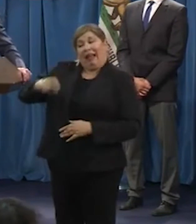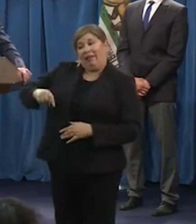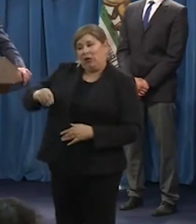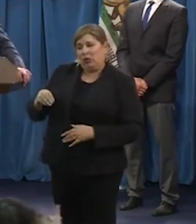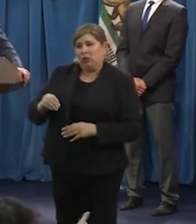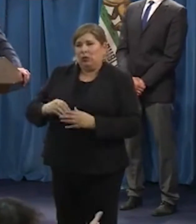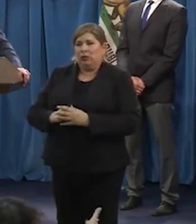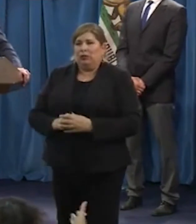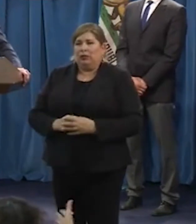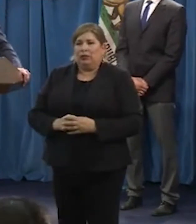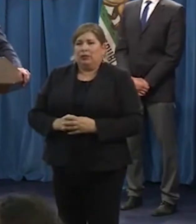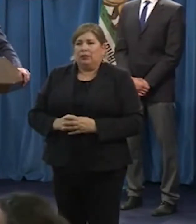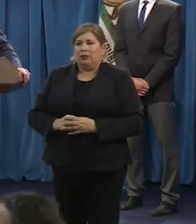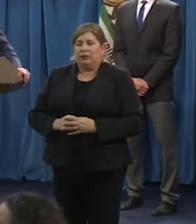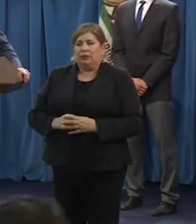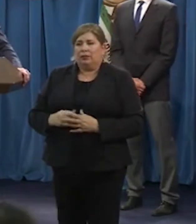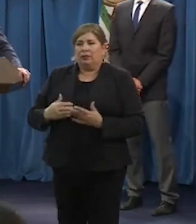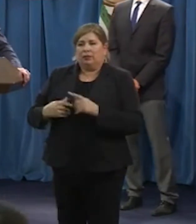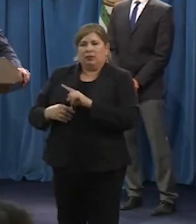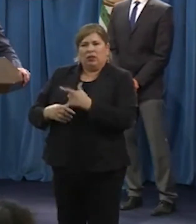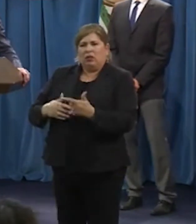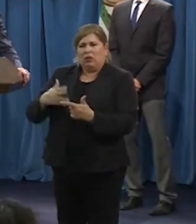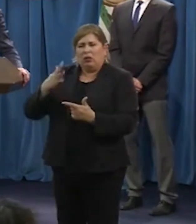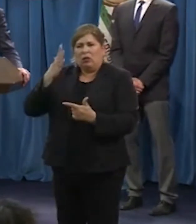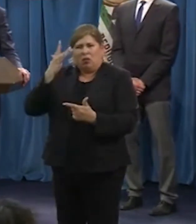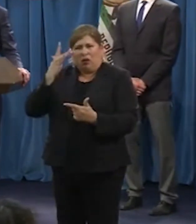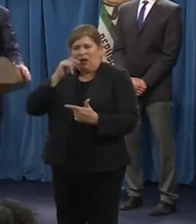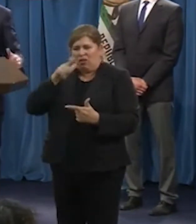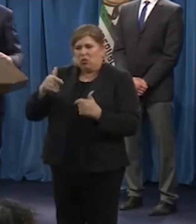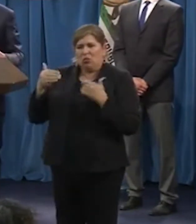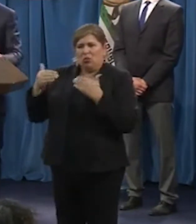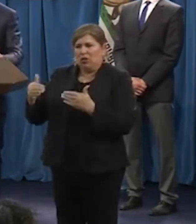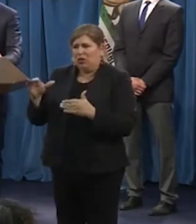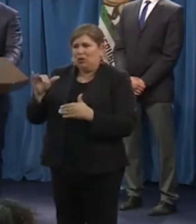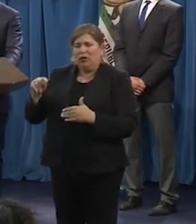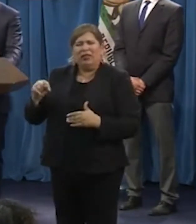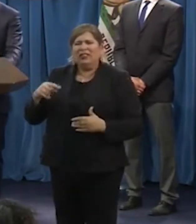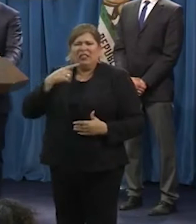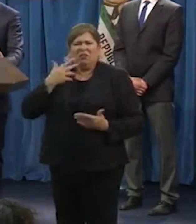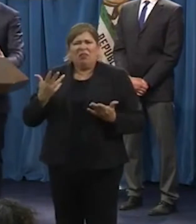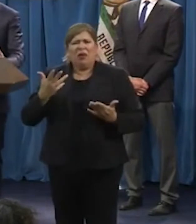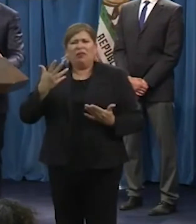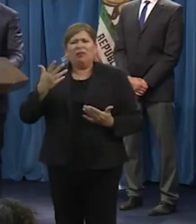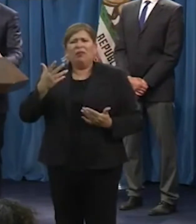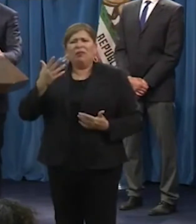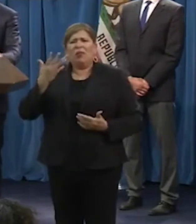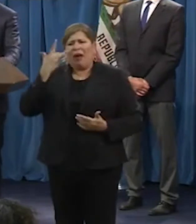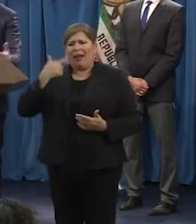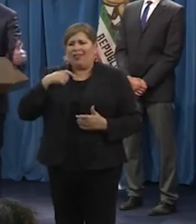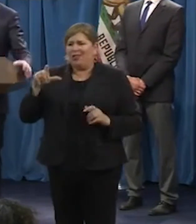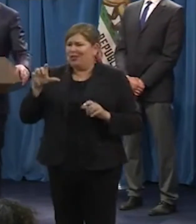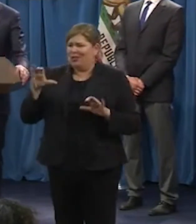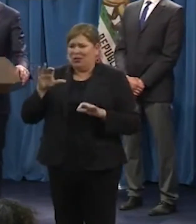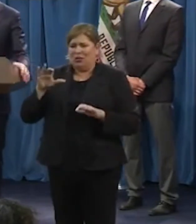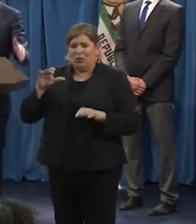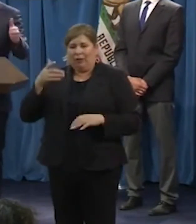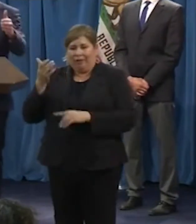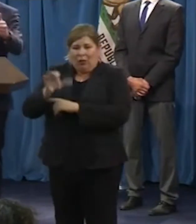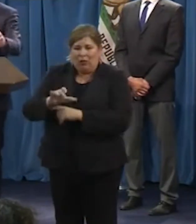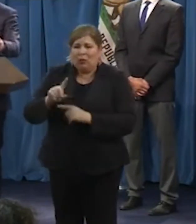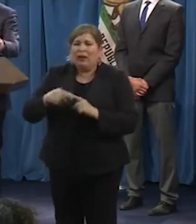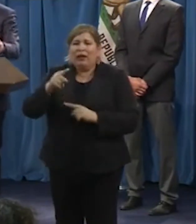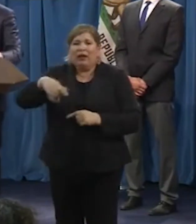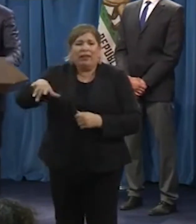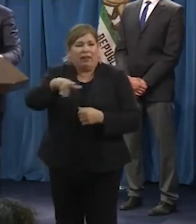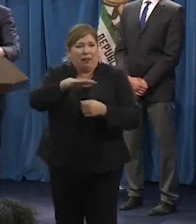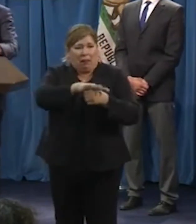why not just take that step? Because it's unnecessary. Why take a step that's unnecessary when people are naturally going to do the right thing?